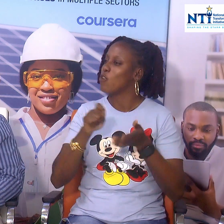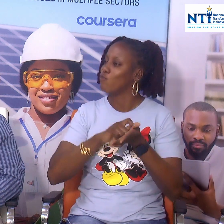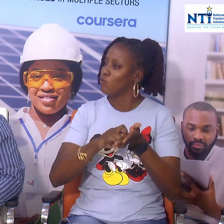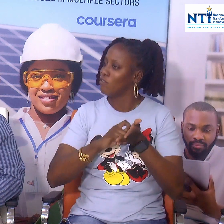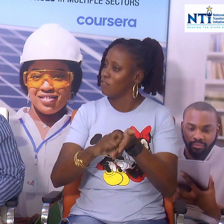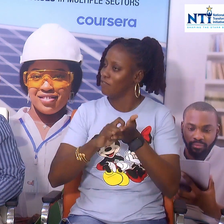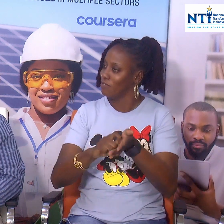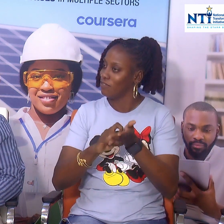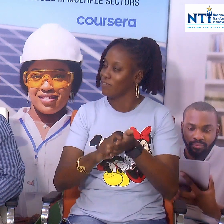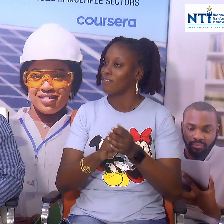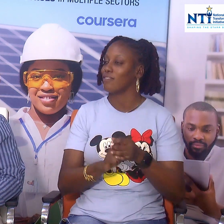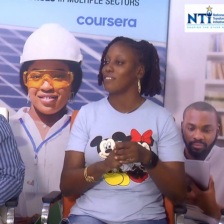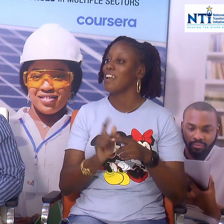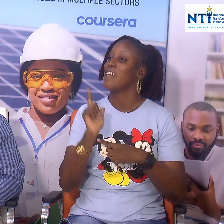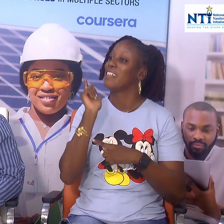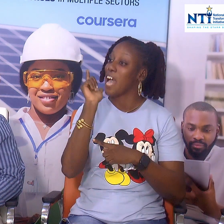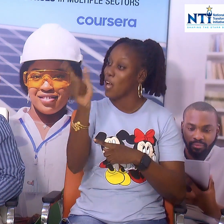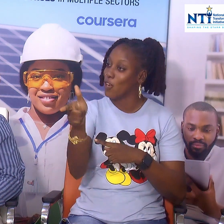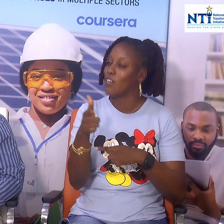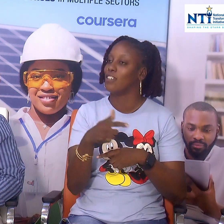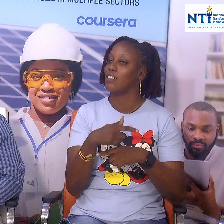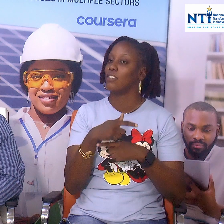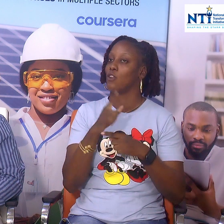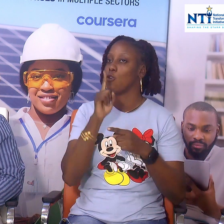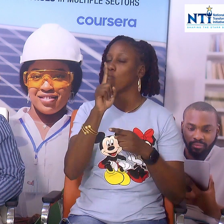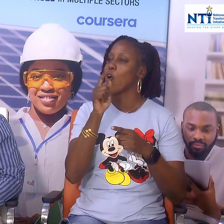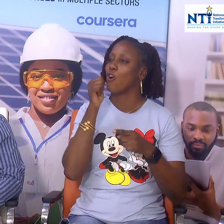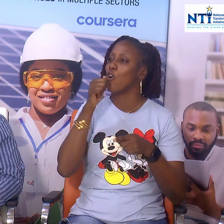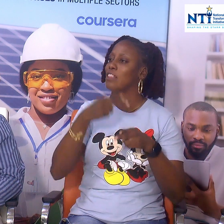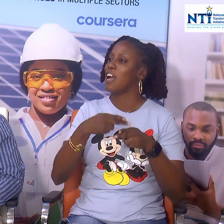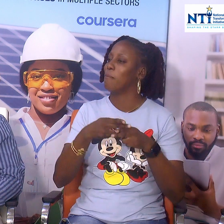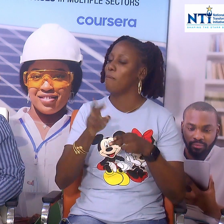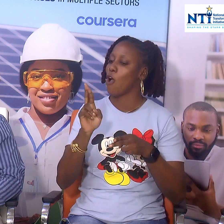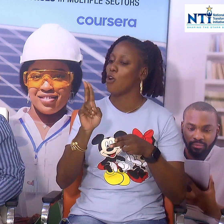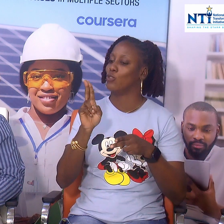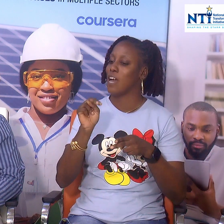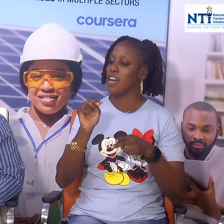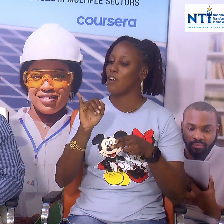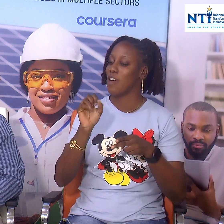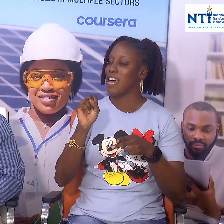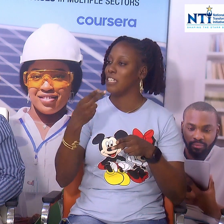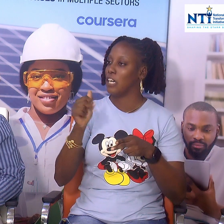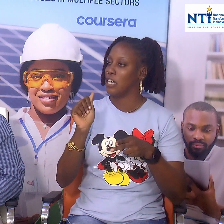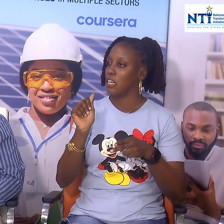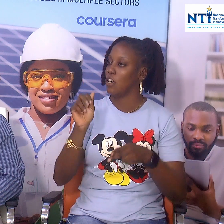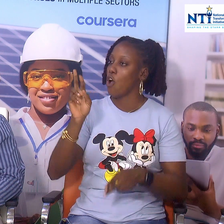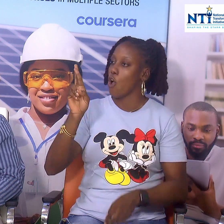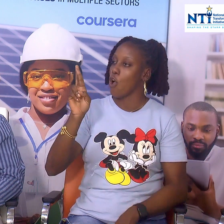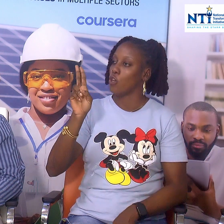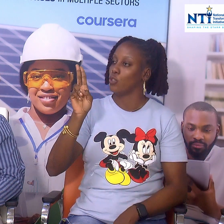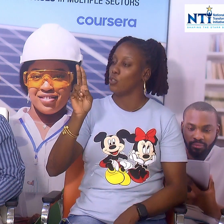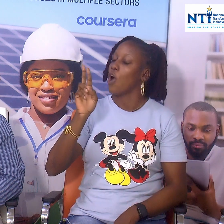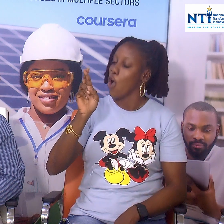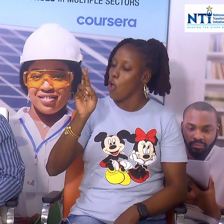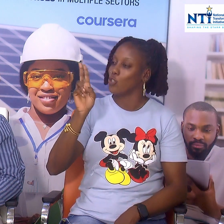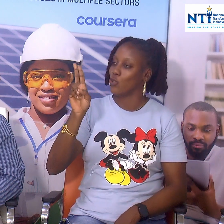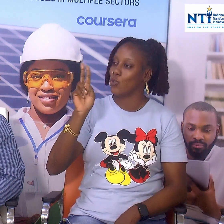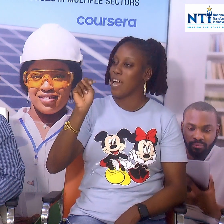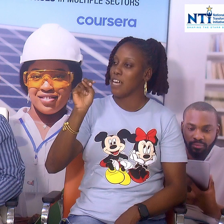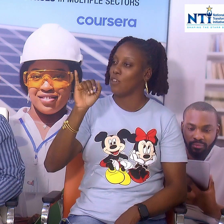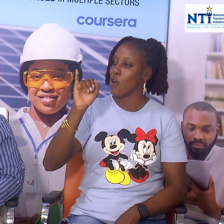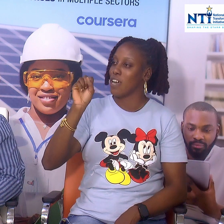didn't know me, so I had to write back and forth. But then later on, one girl whose name is